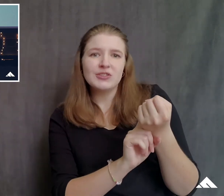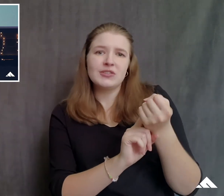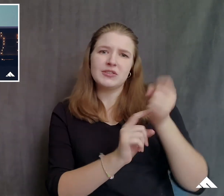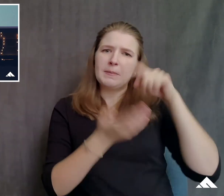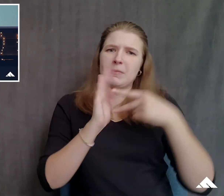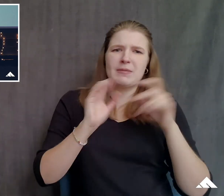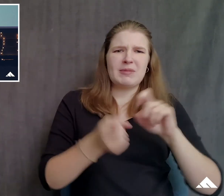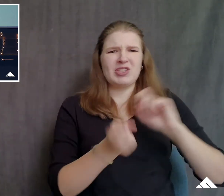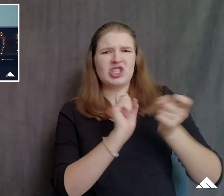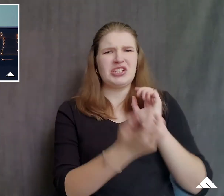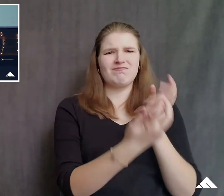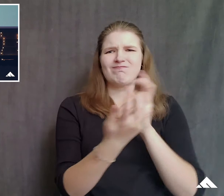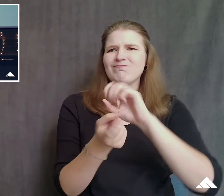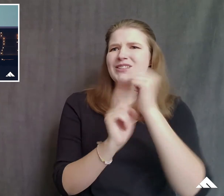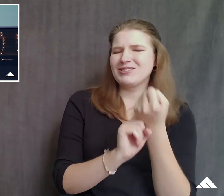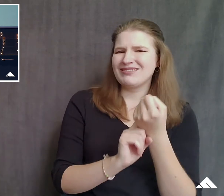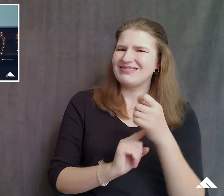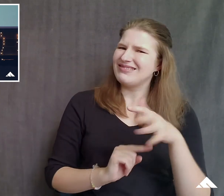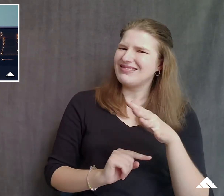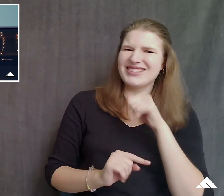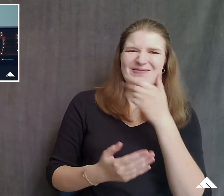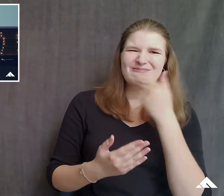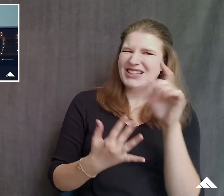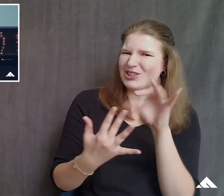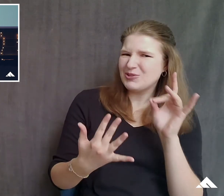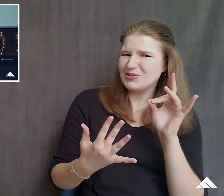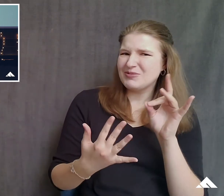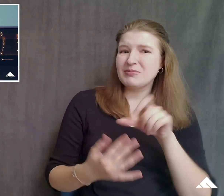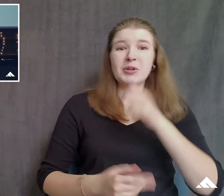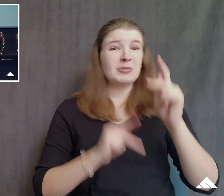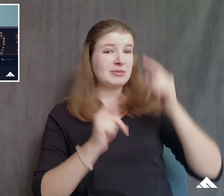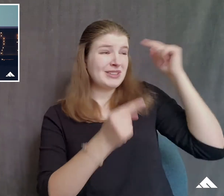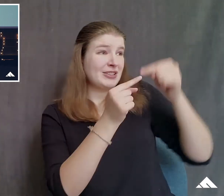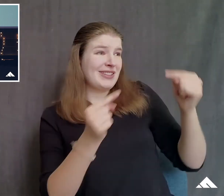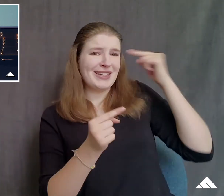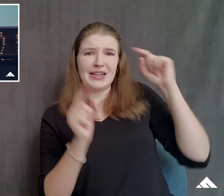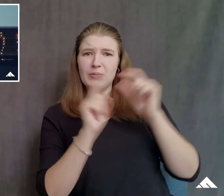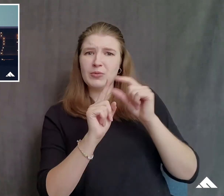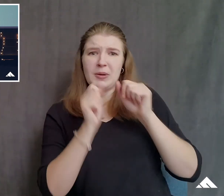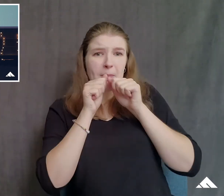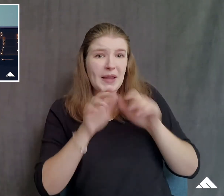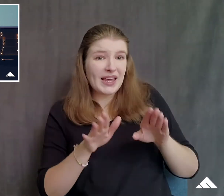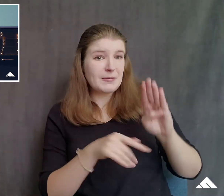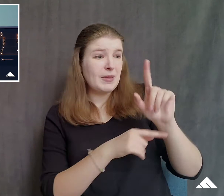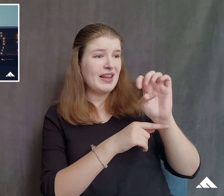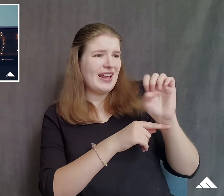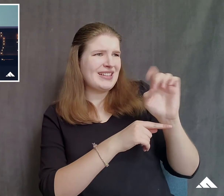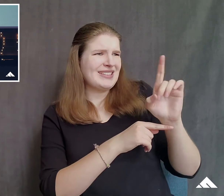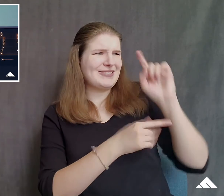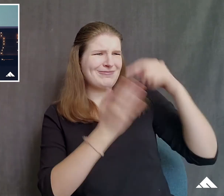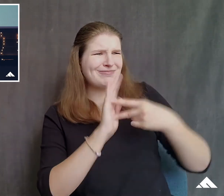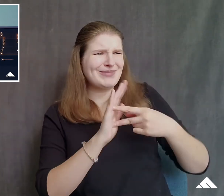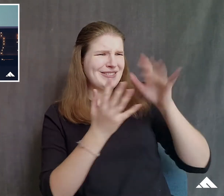might be. For some, the word blessed is way too vague. You know, I don't really know what that means.